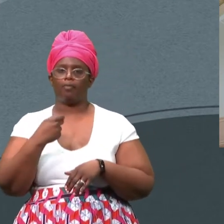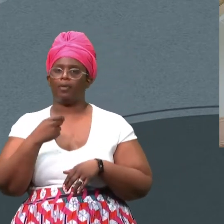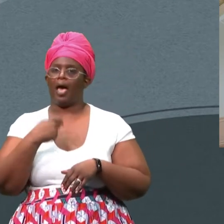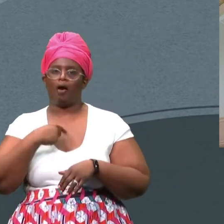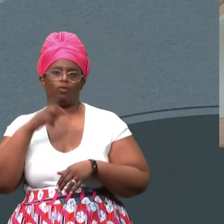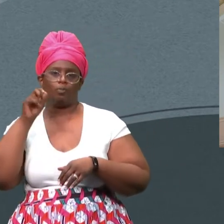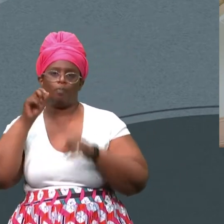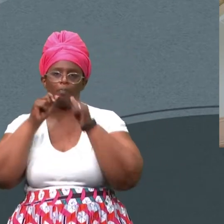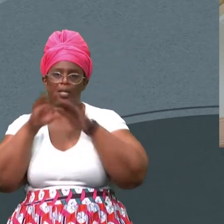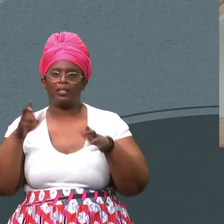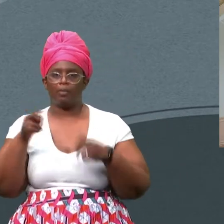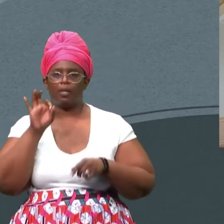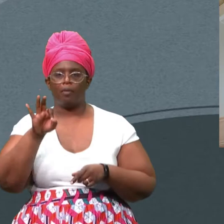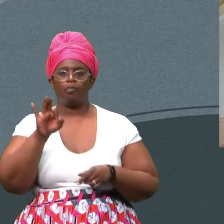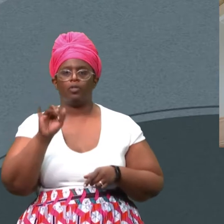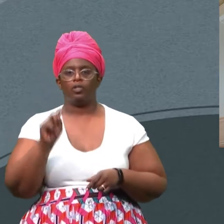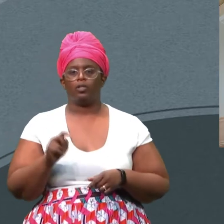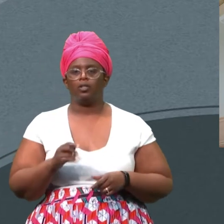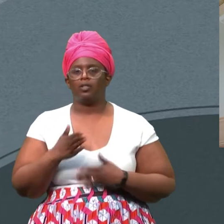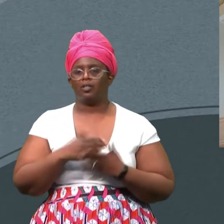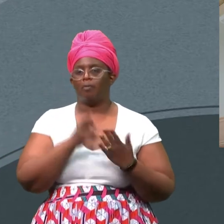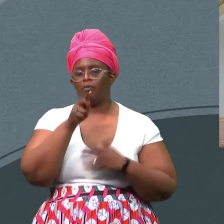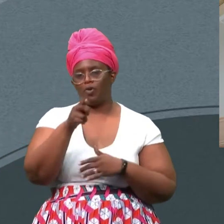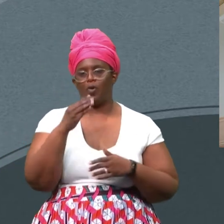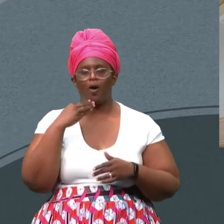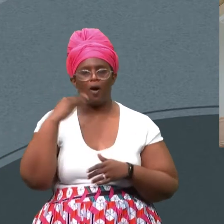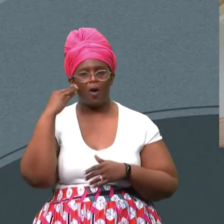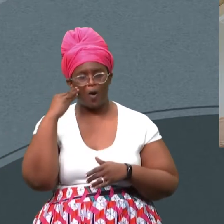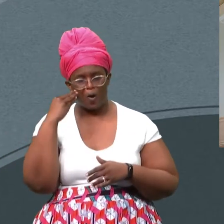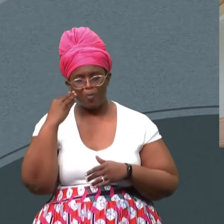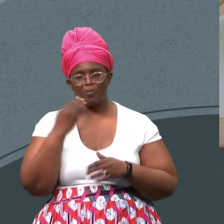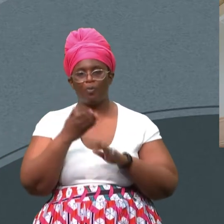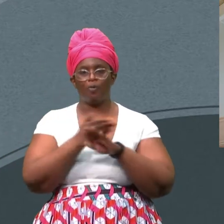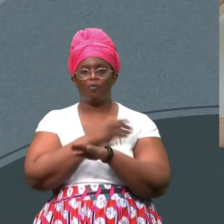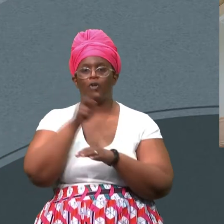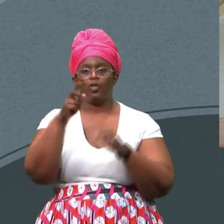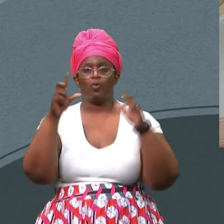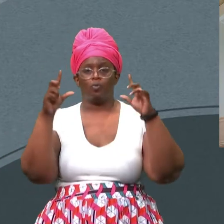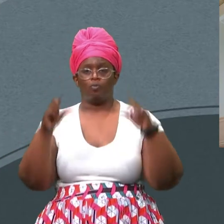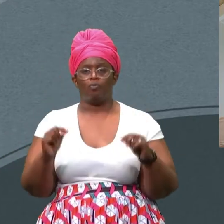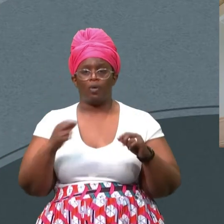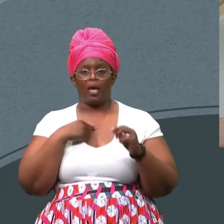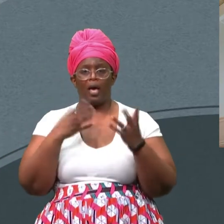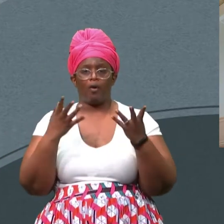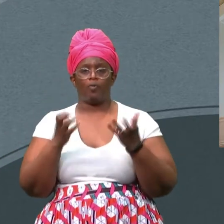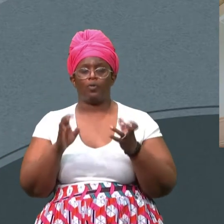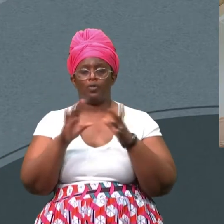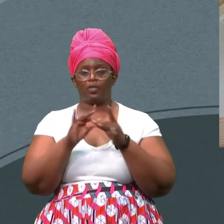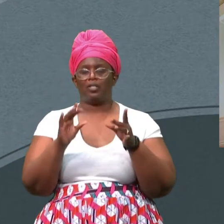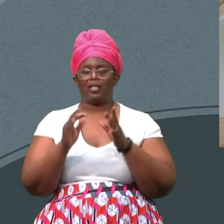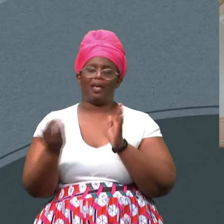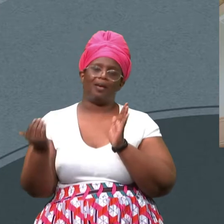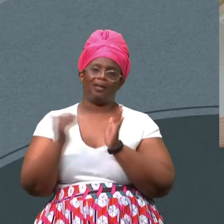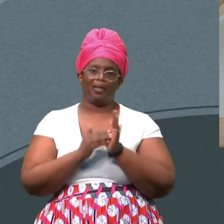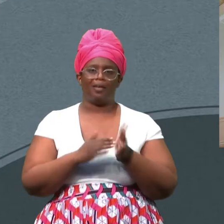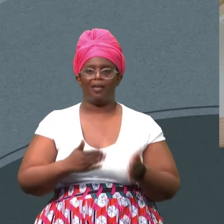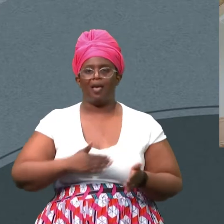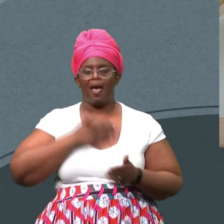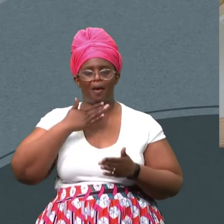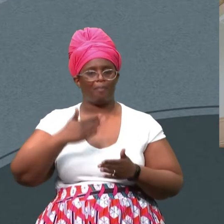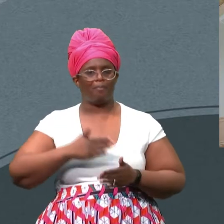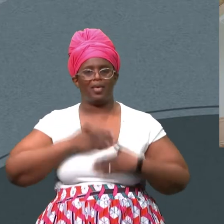your life, some of you are already at home, right? Before you log off, I want to say one final time, happy Mother's